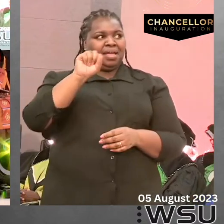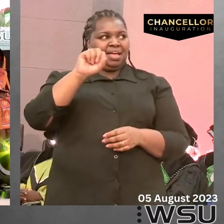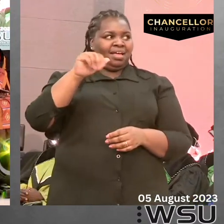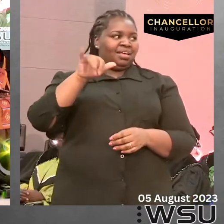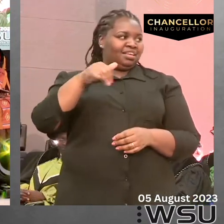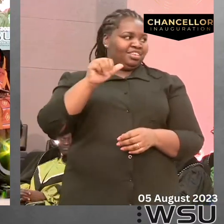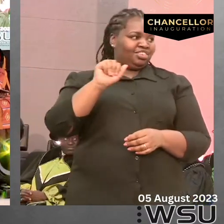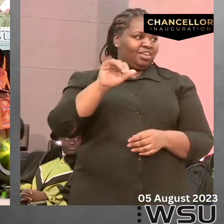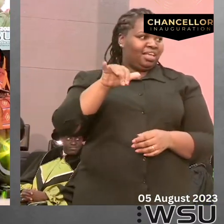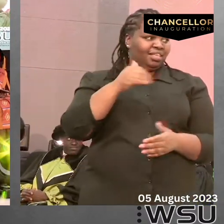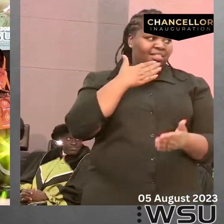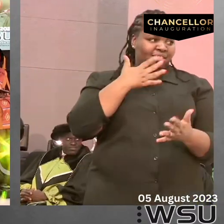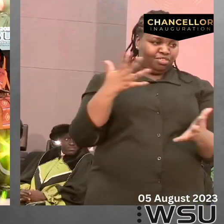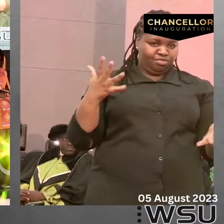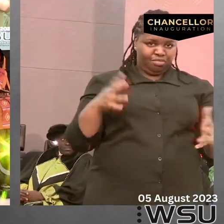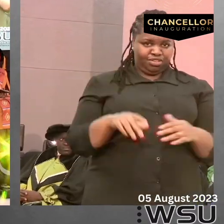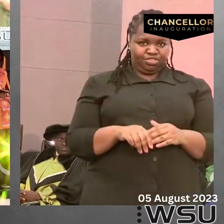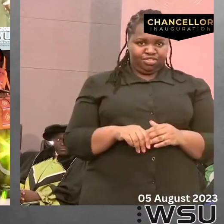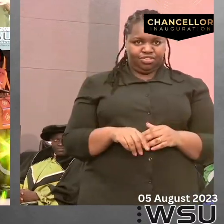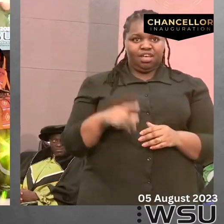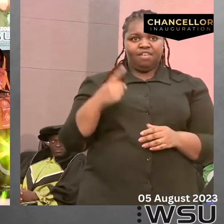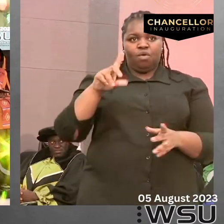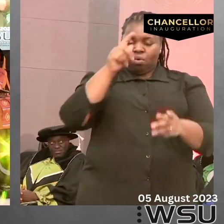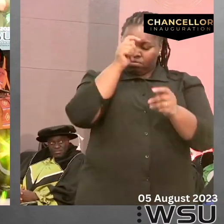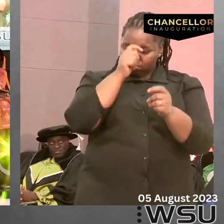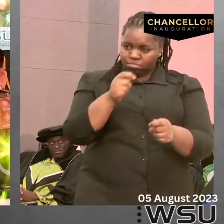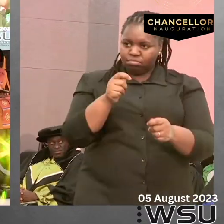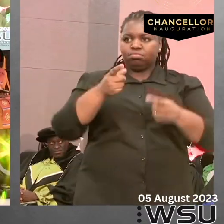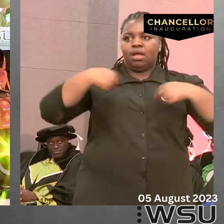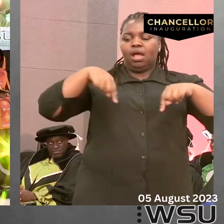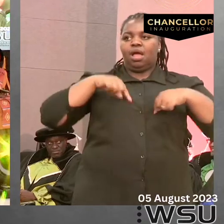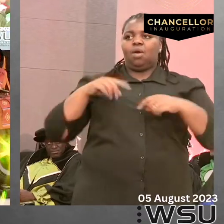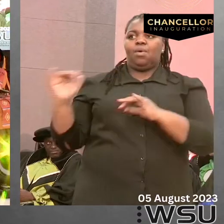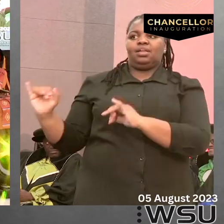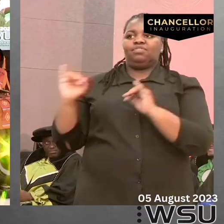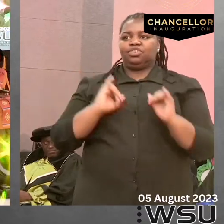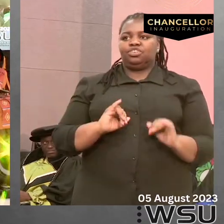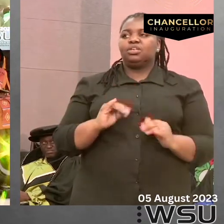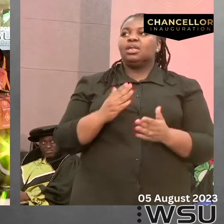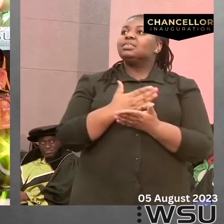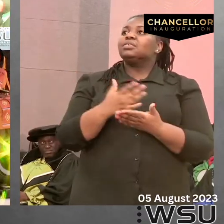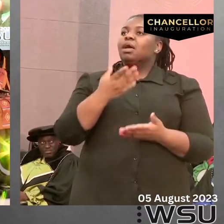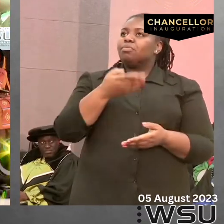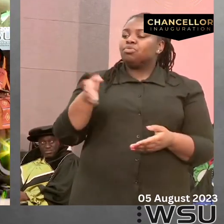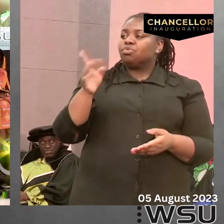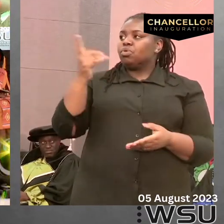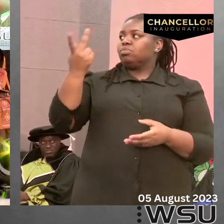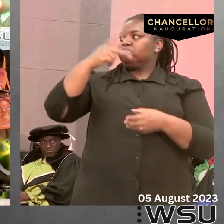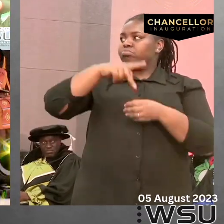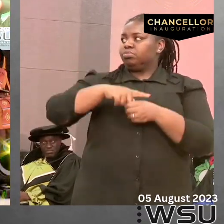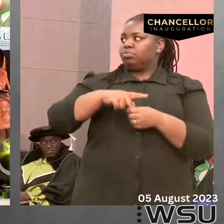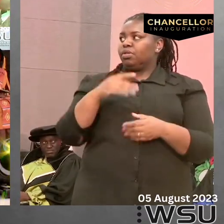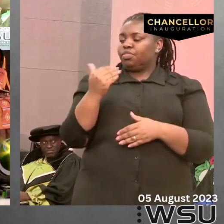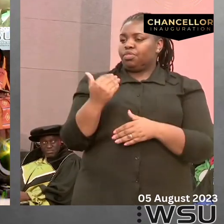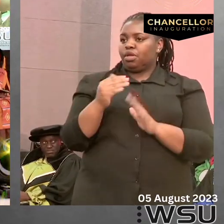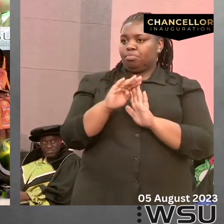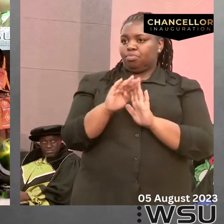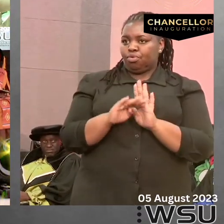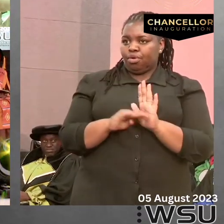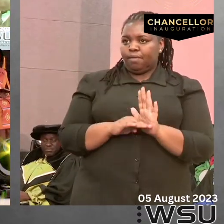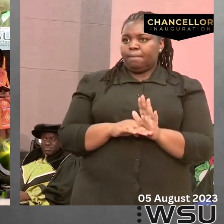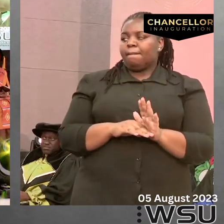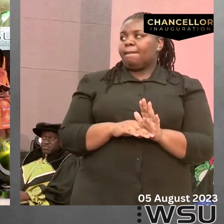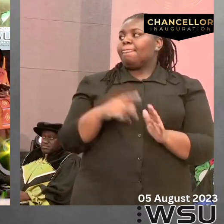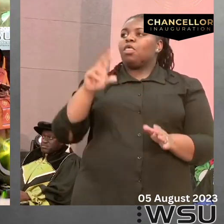to thank you very much for honoring our invitation. Some of you even participated in the program. To